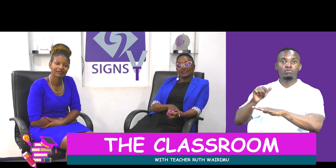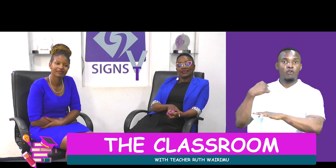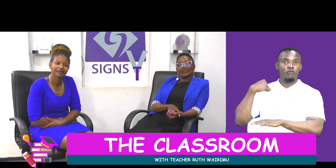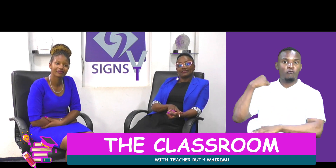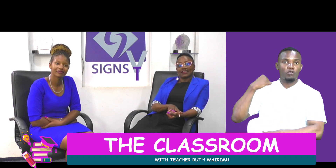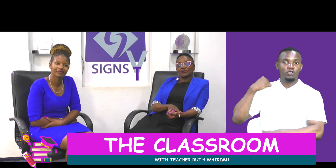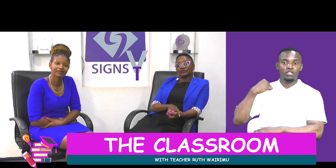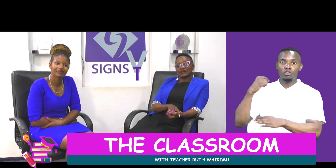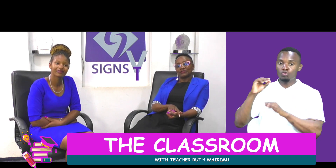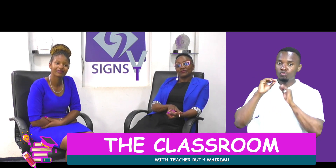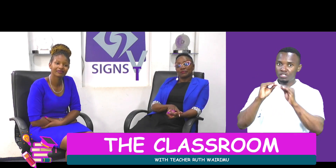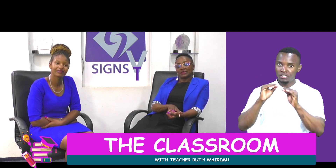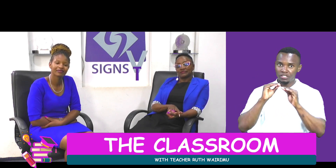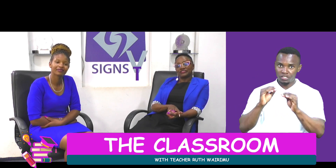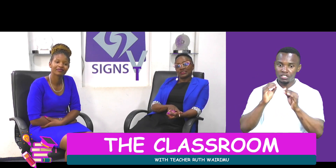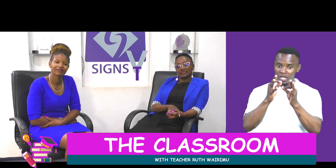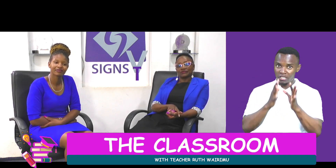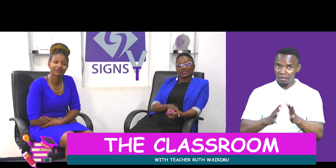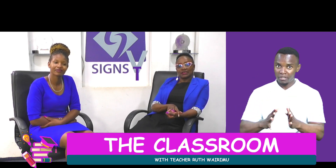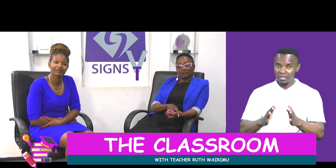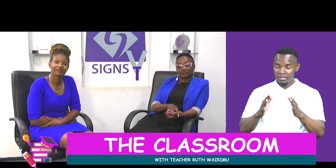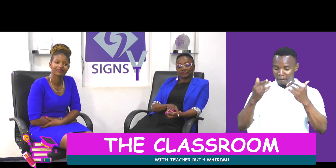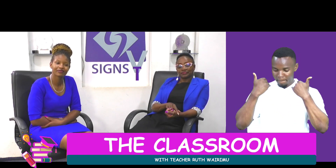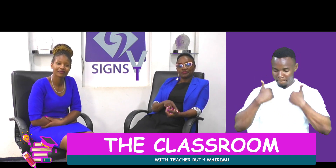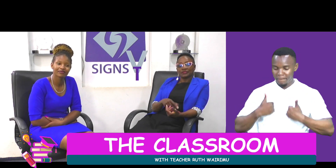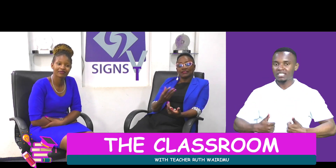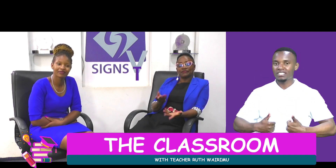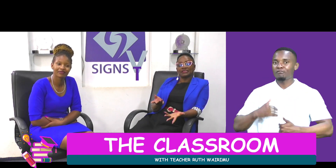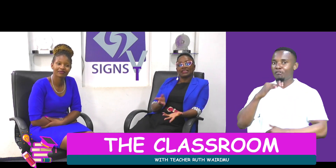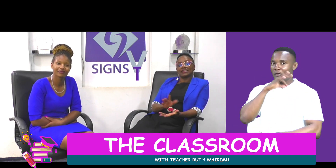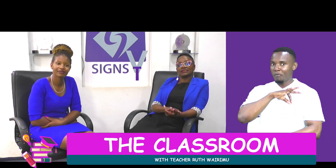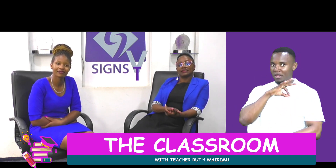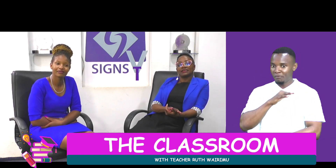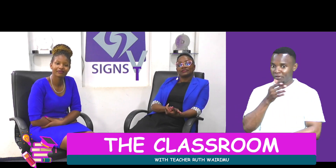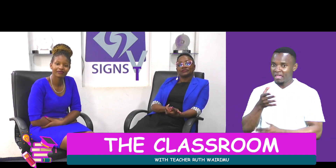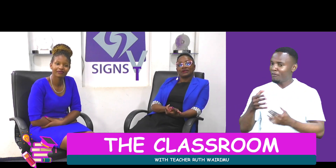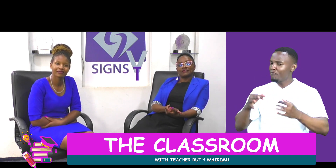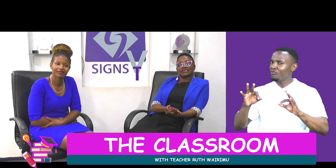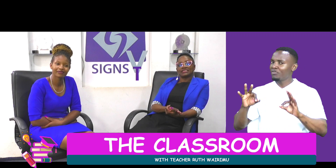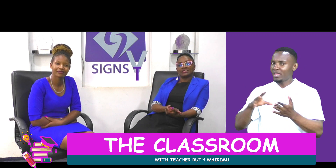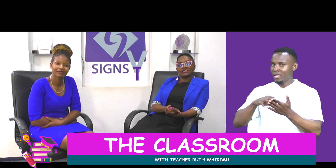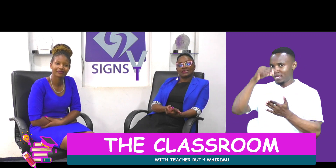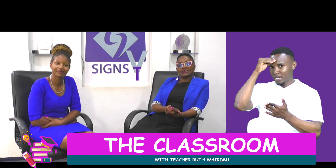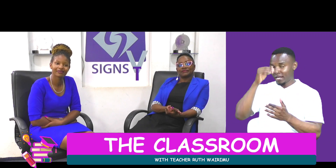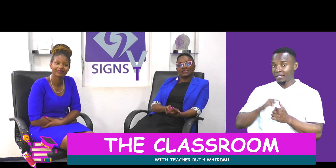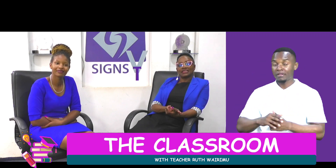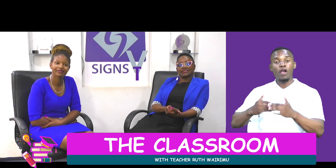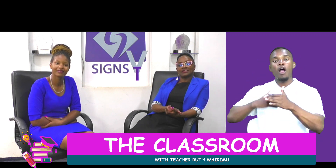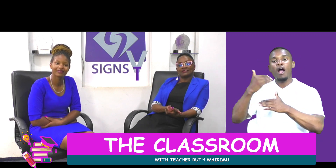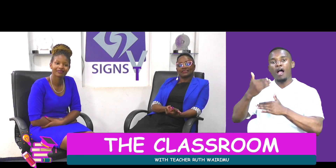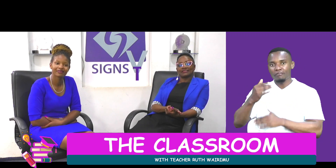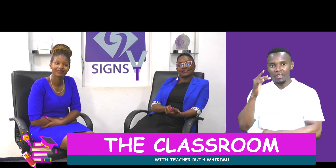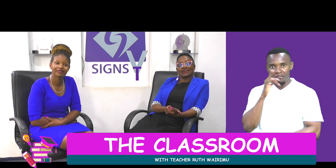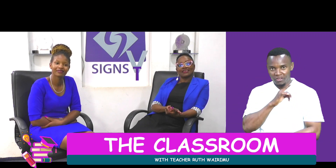interpreters, and I was one of the beneficiaries of the free learning. So after I did the free